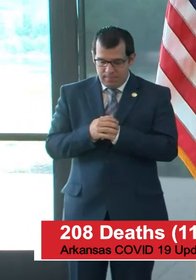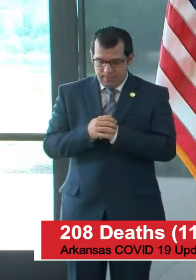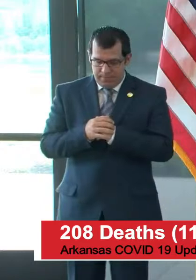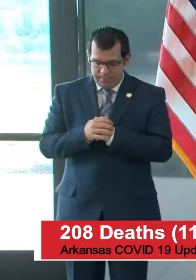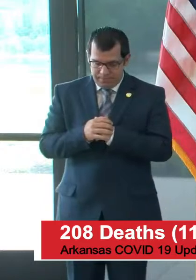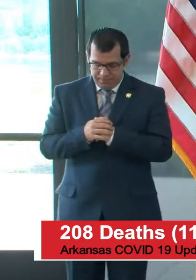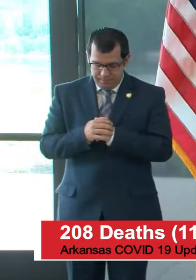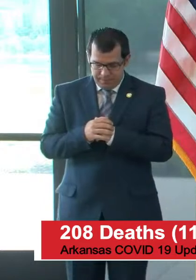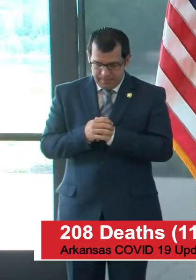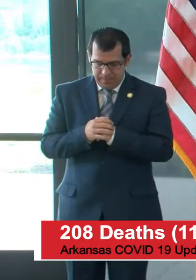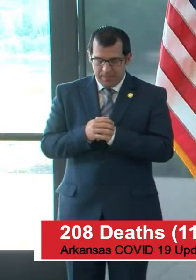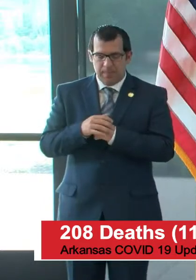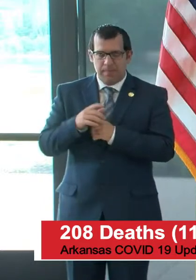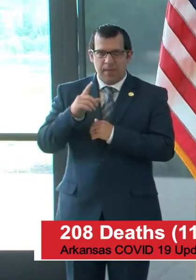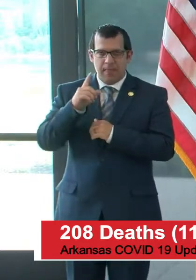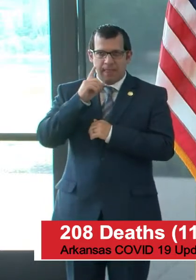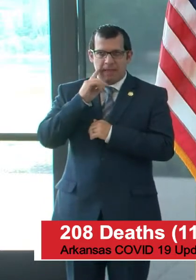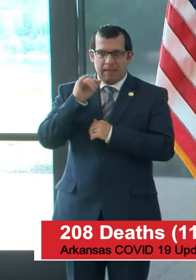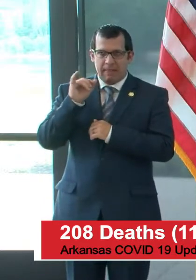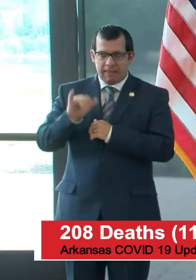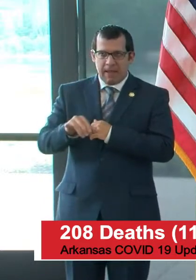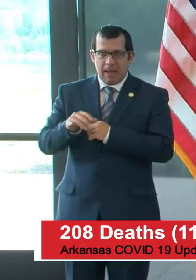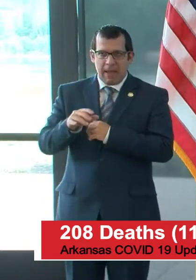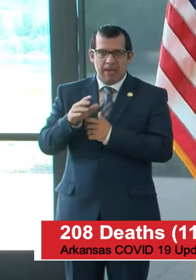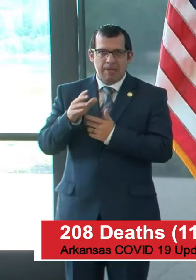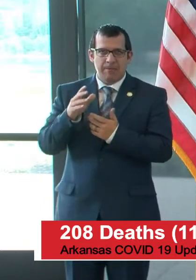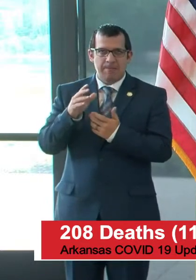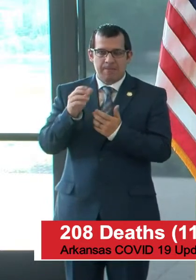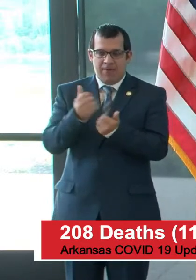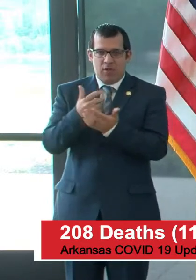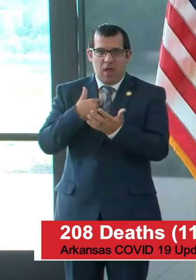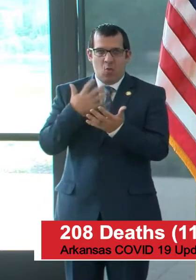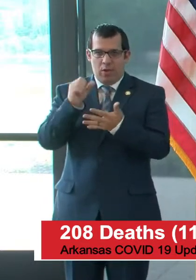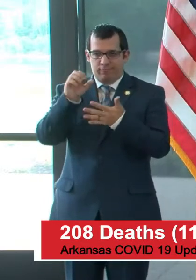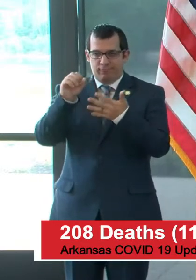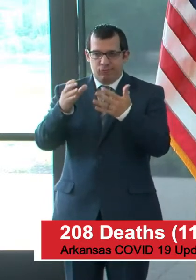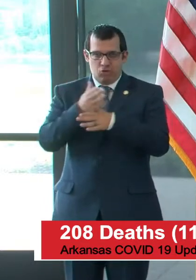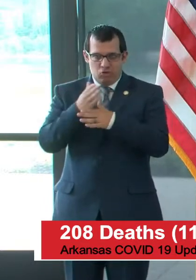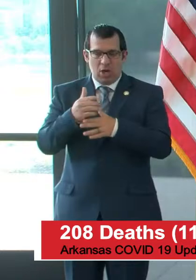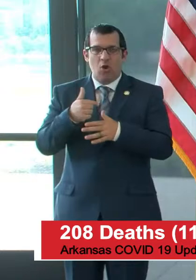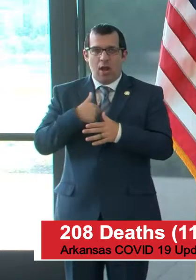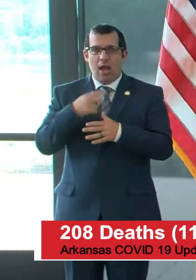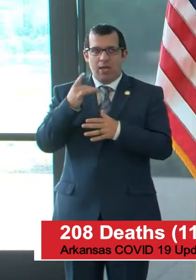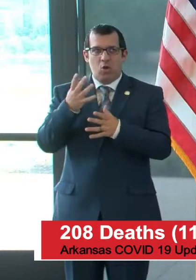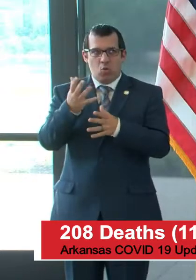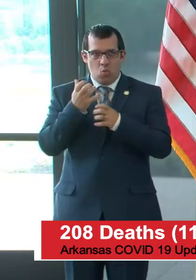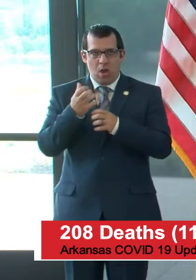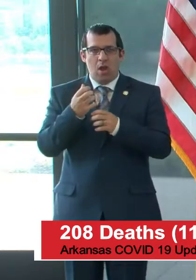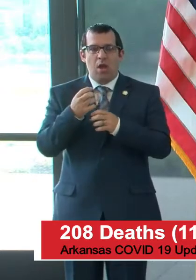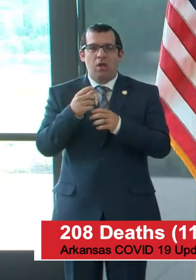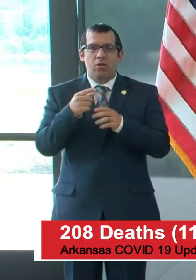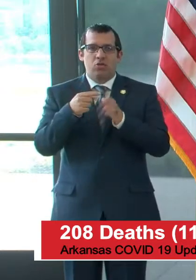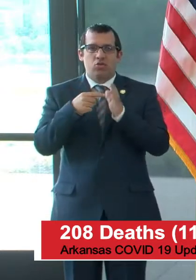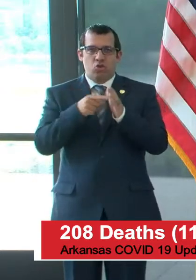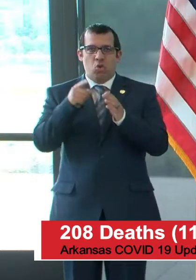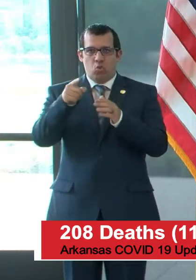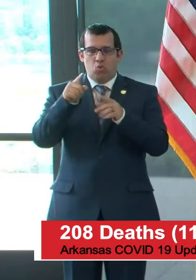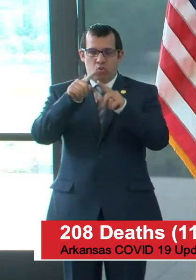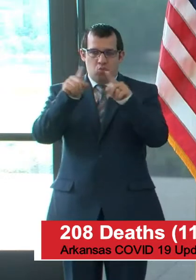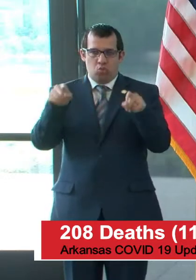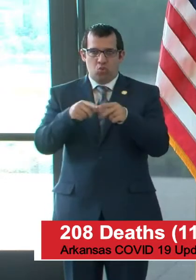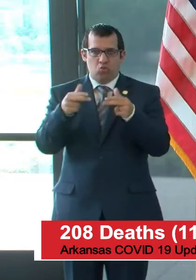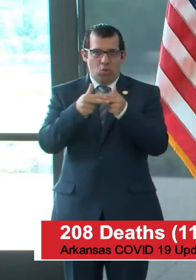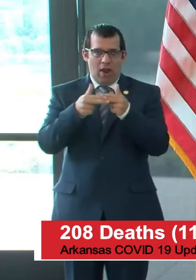And I think those are pretty much the statistics I want to share, but I did want to go through this in graph form.